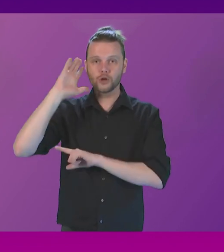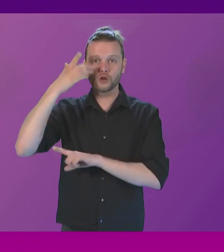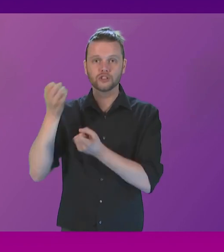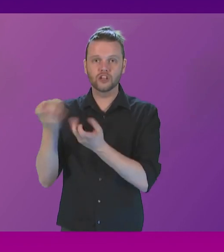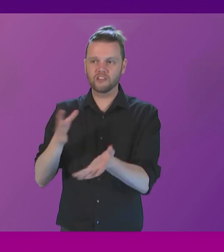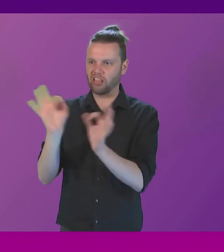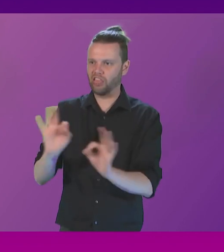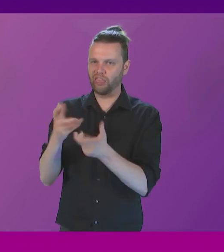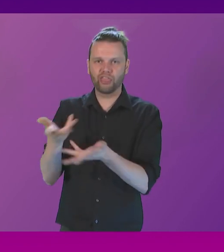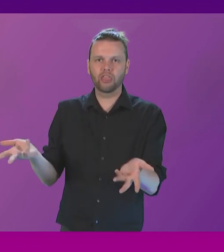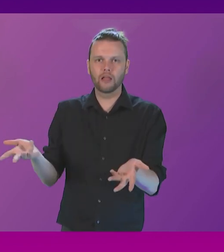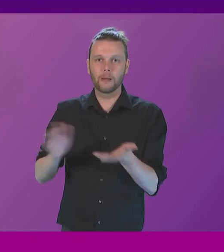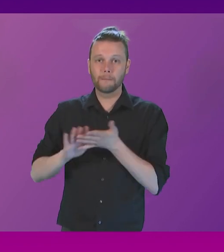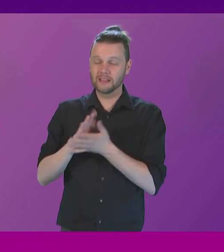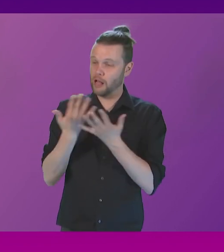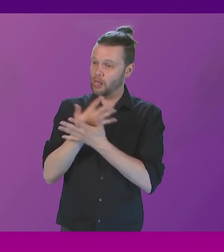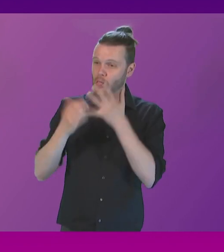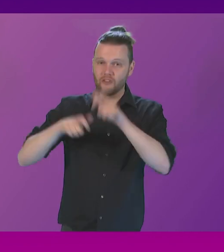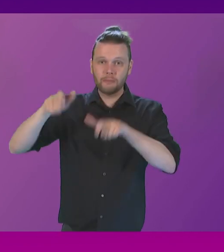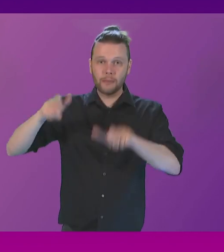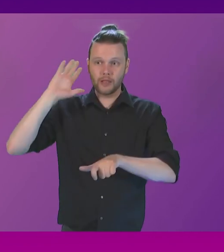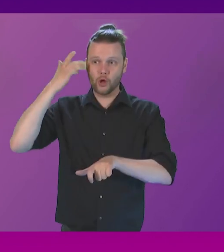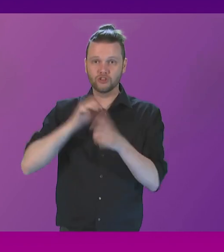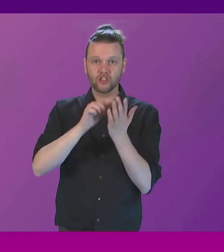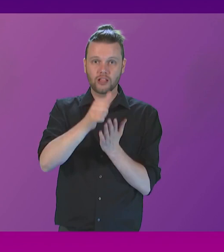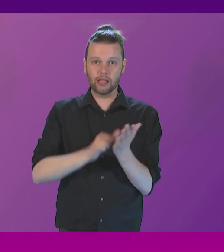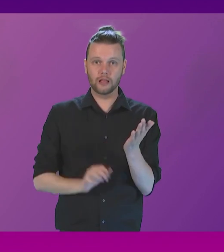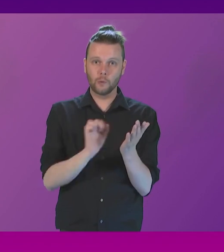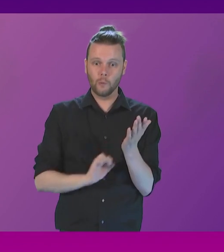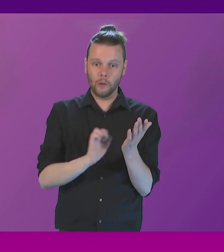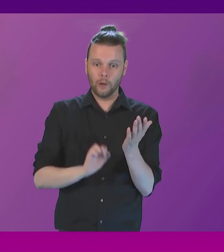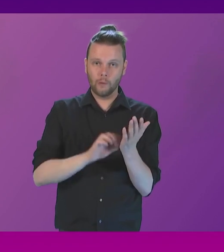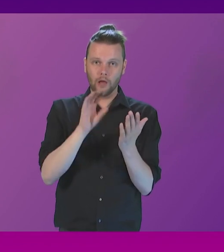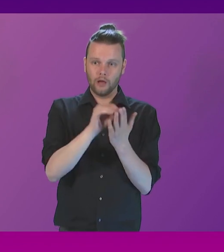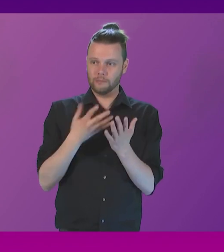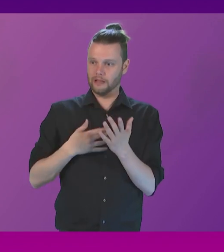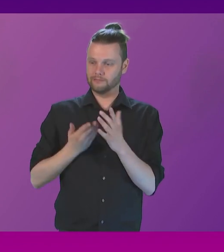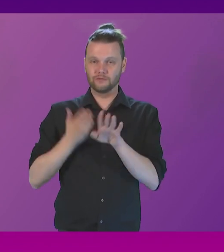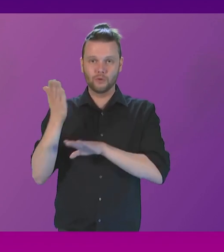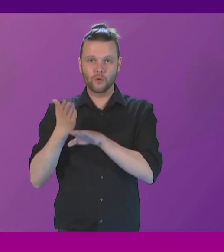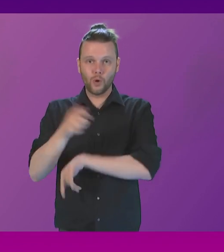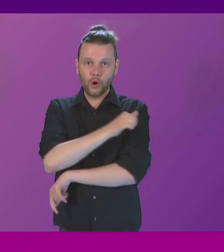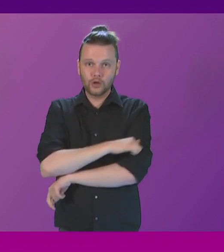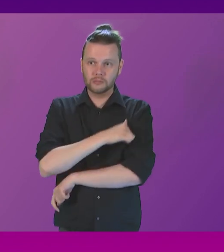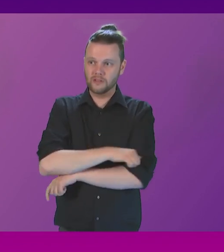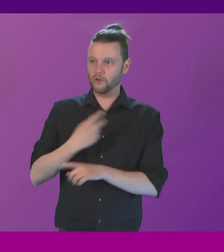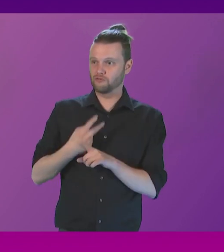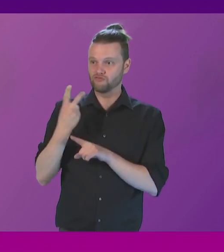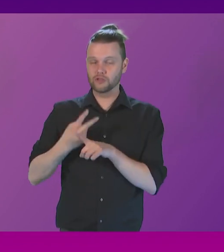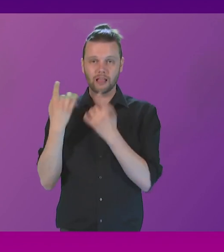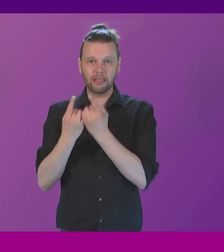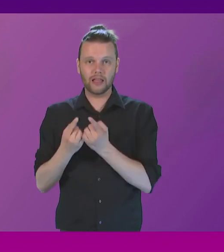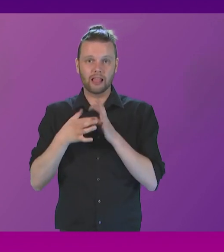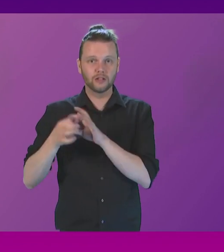don't exist. There are a huge number of people on audiology lists taking up space in our hospitals for routine things around